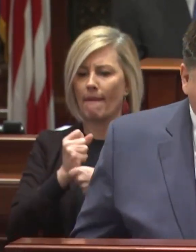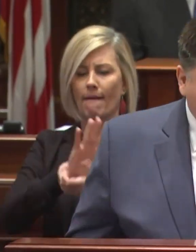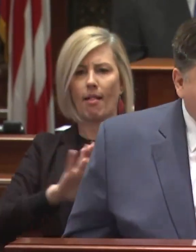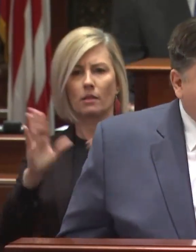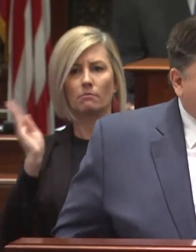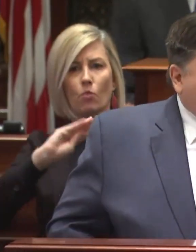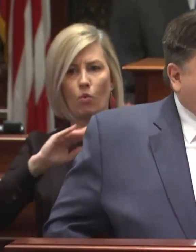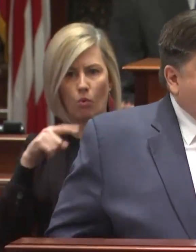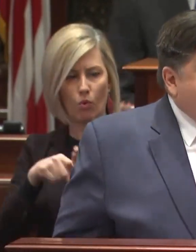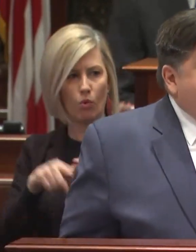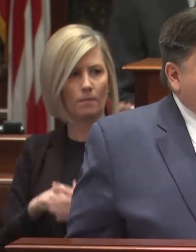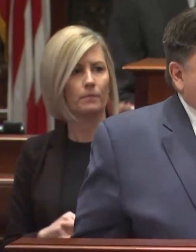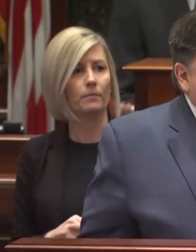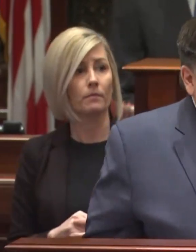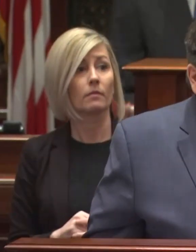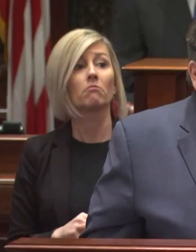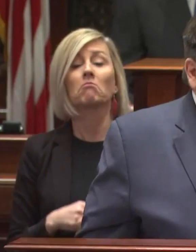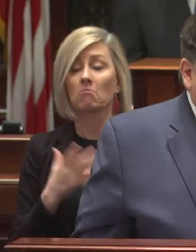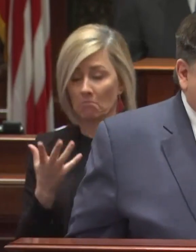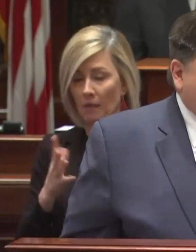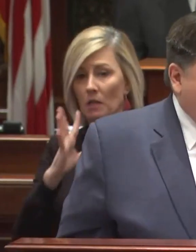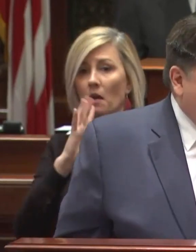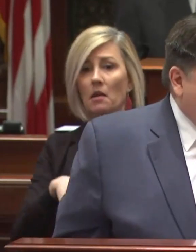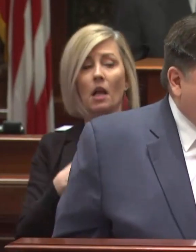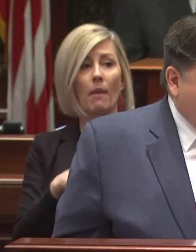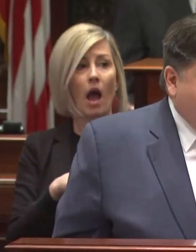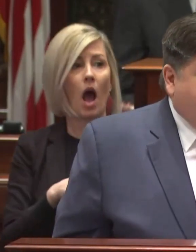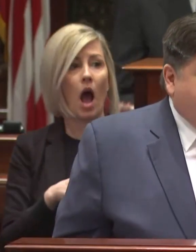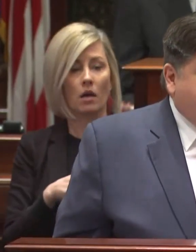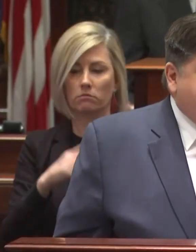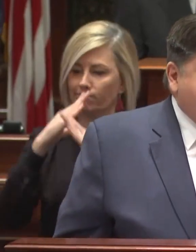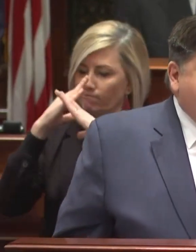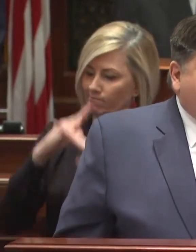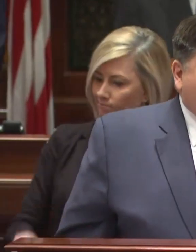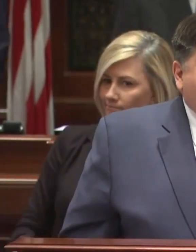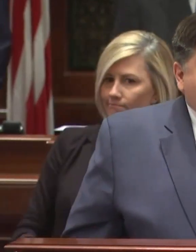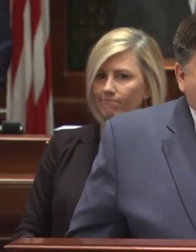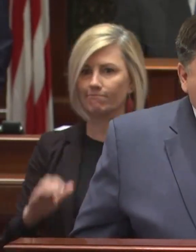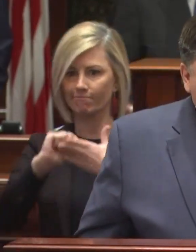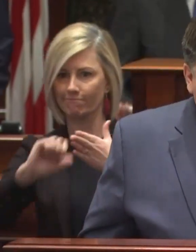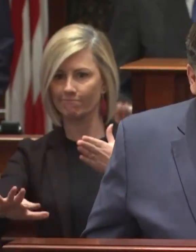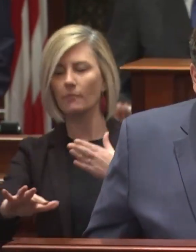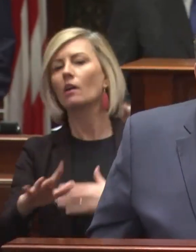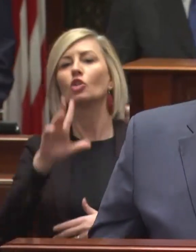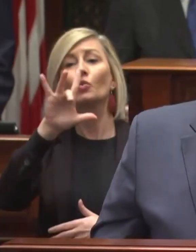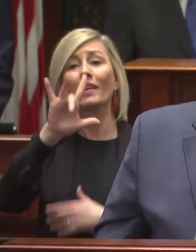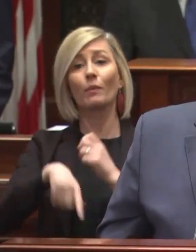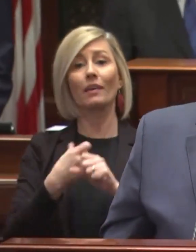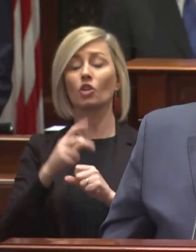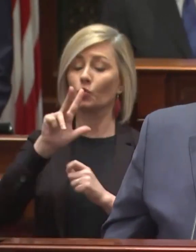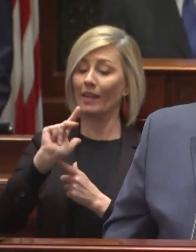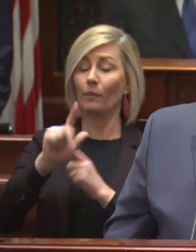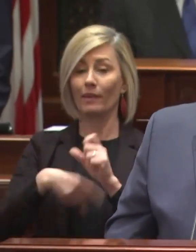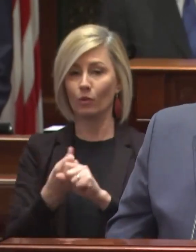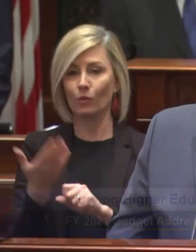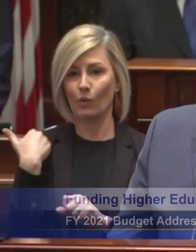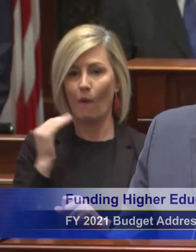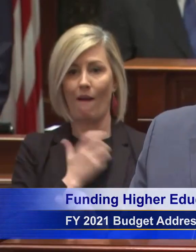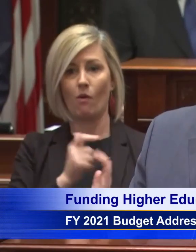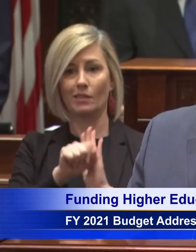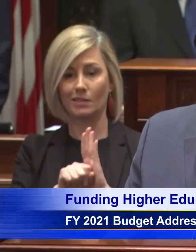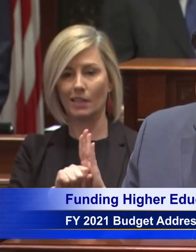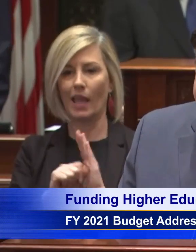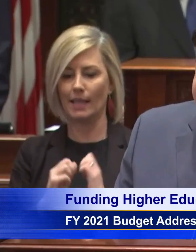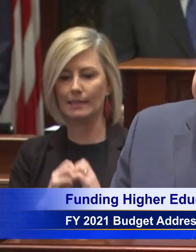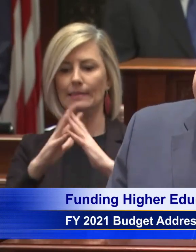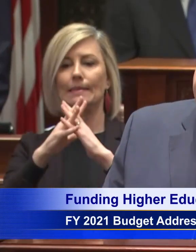affordable. Speaking of removing financial barriers to college, 23 years ago, our state launched an